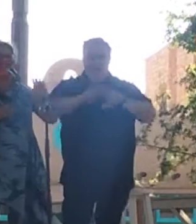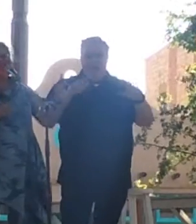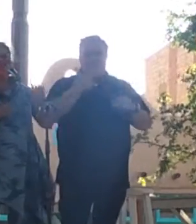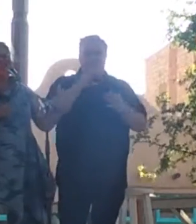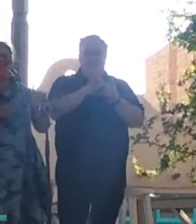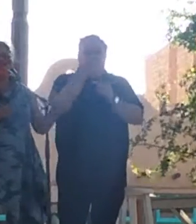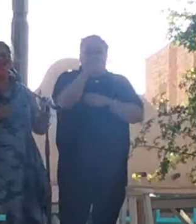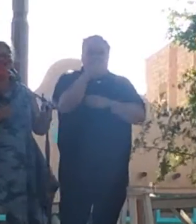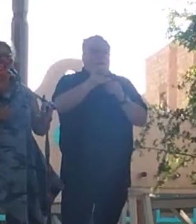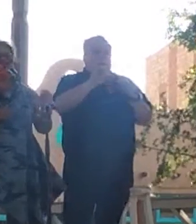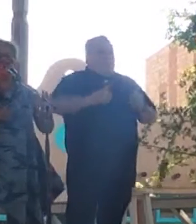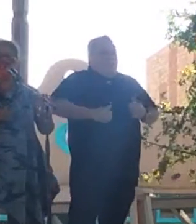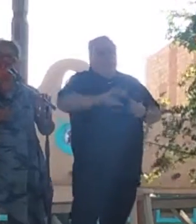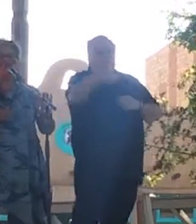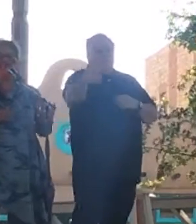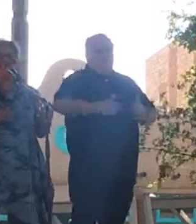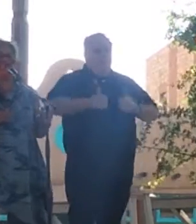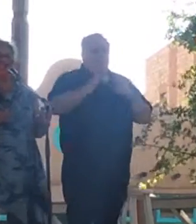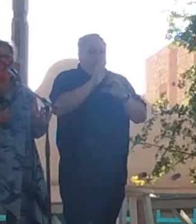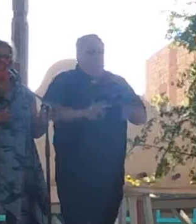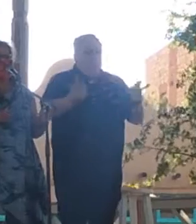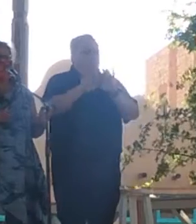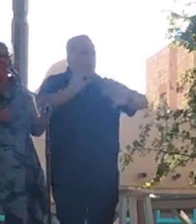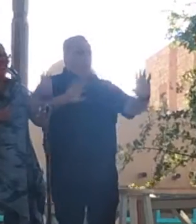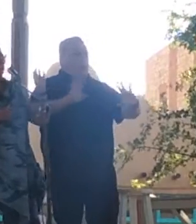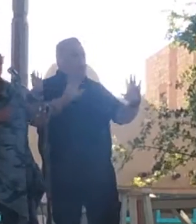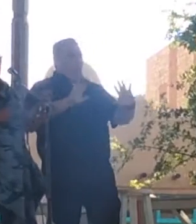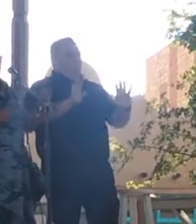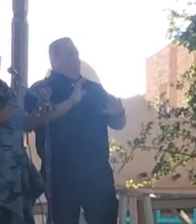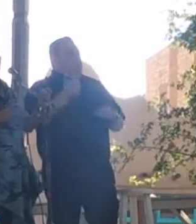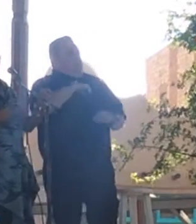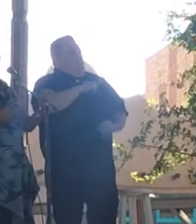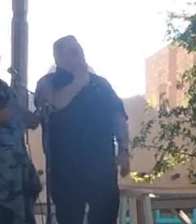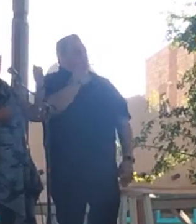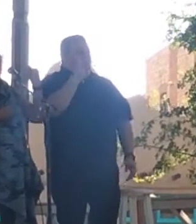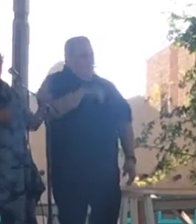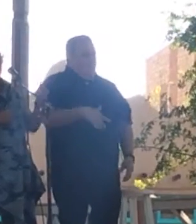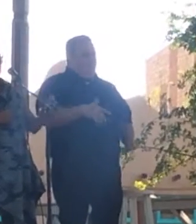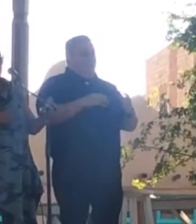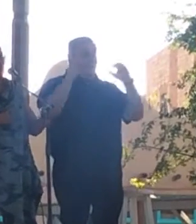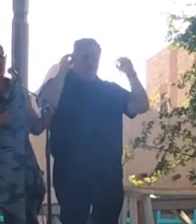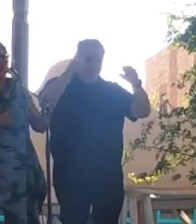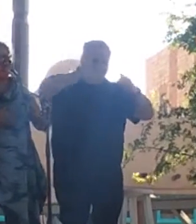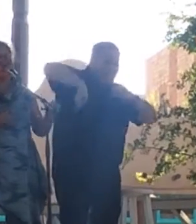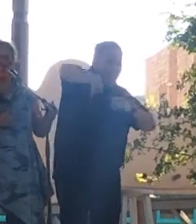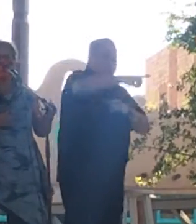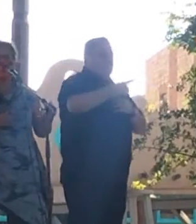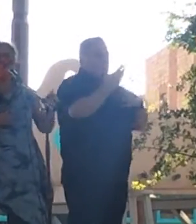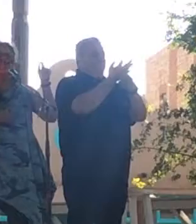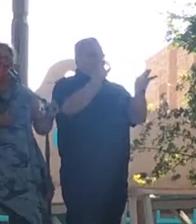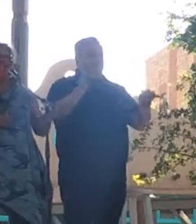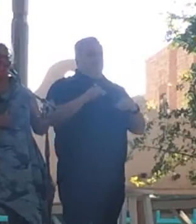saying that anybody else's life doesn't matter. We are saying that none of us are